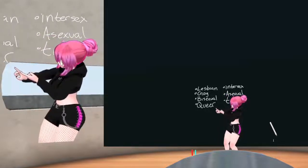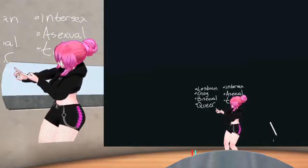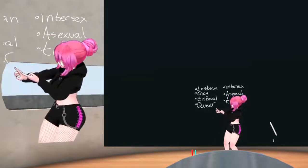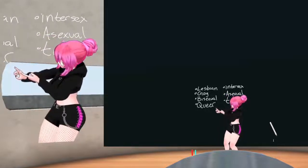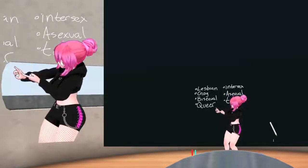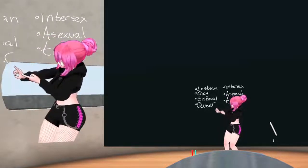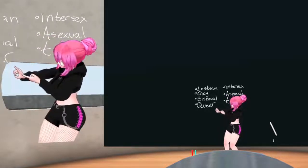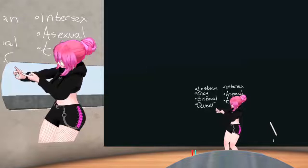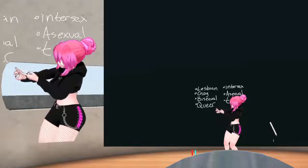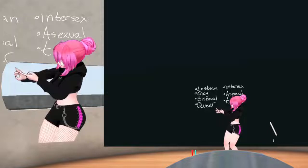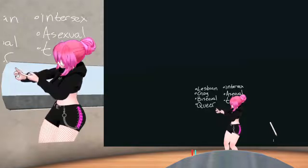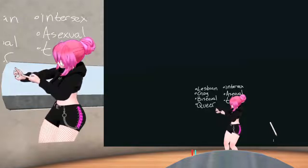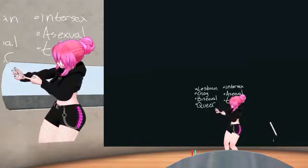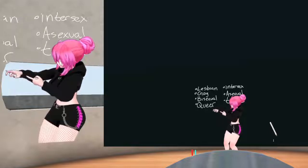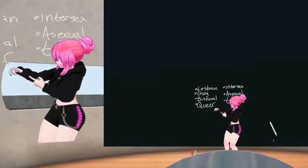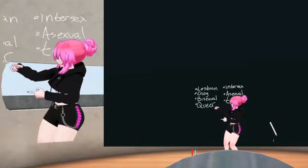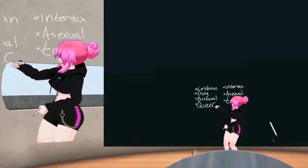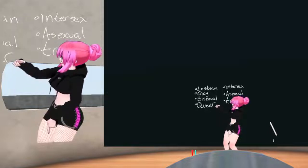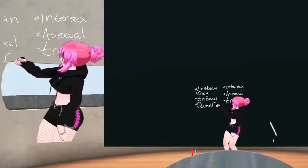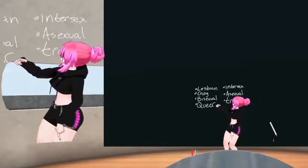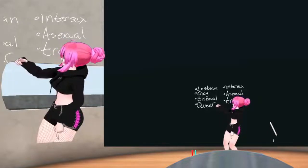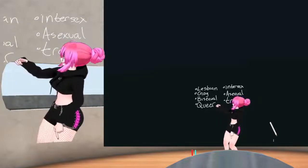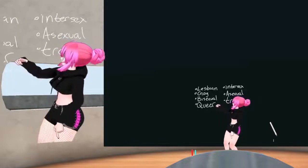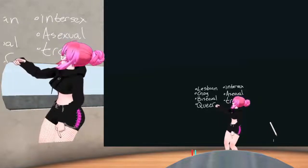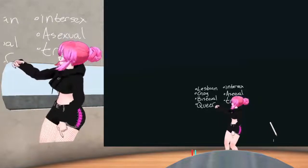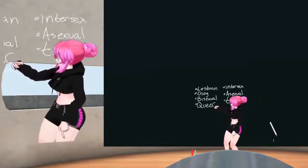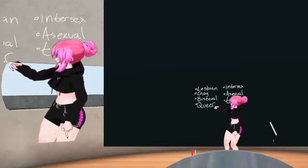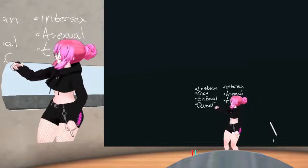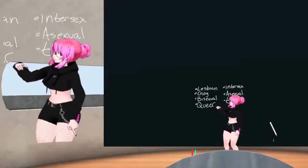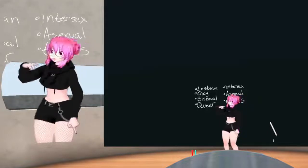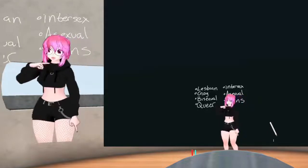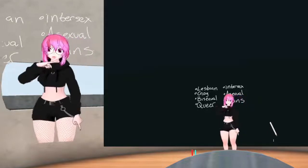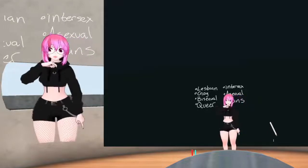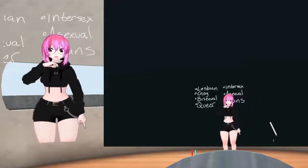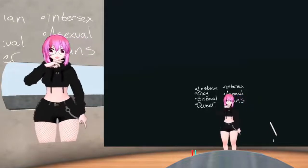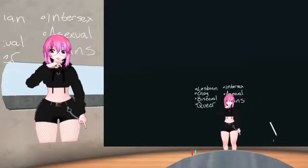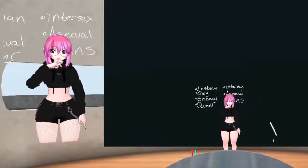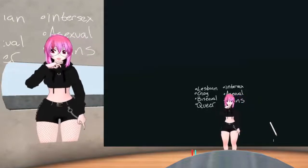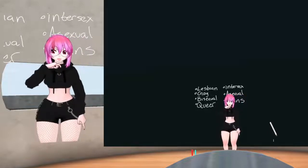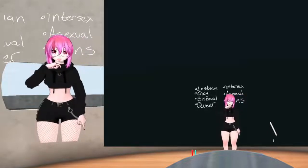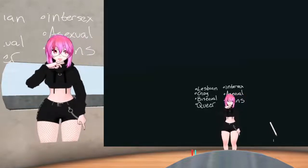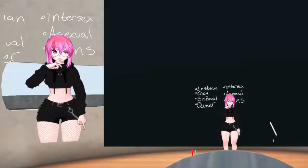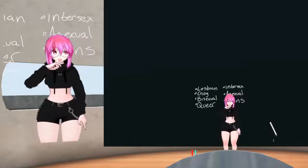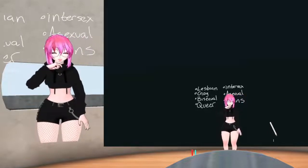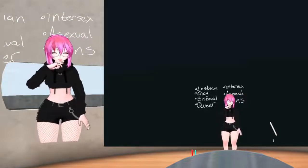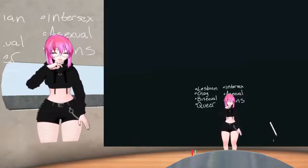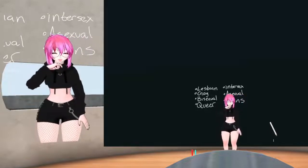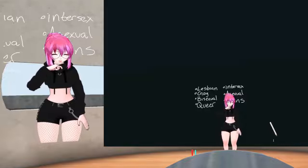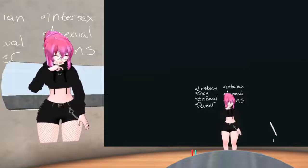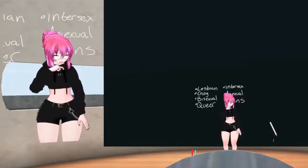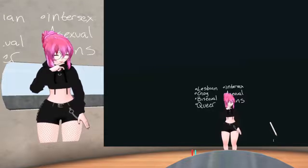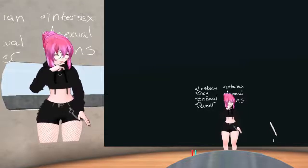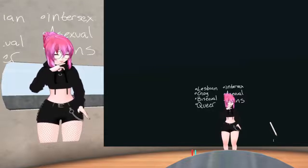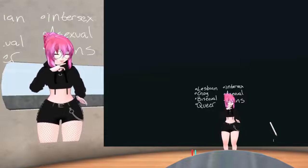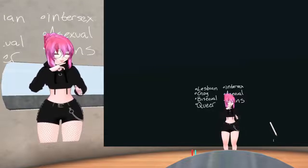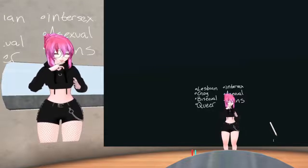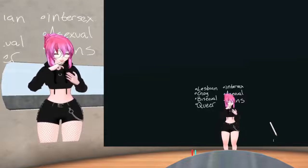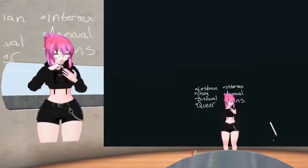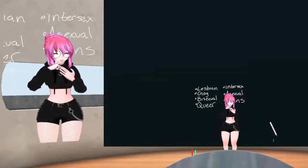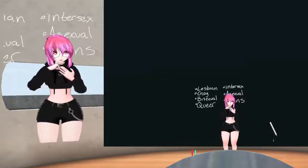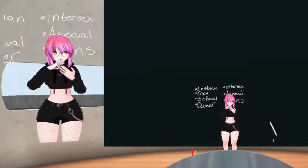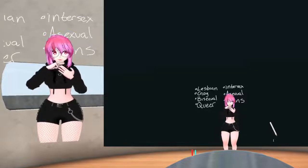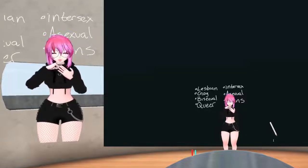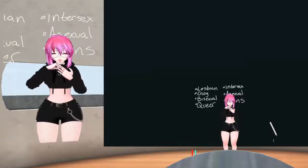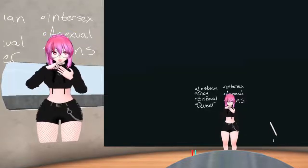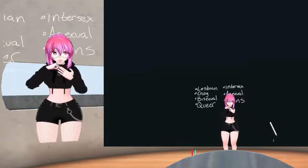the word for this type of, like where your thumb is pressed against your chin. So your thumb